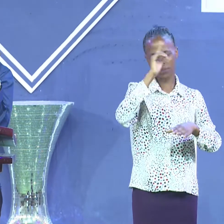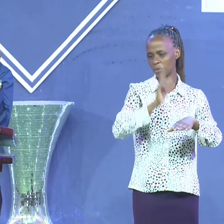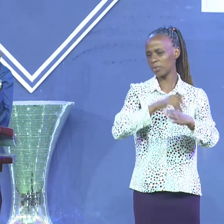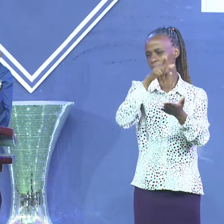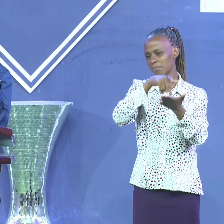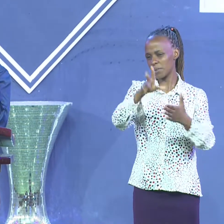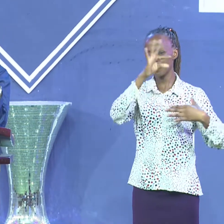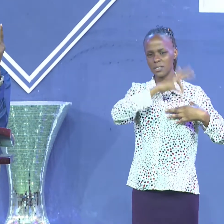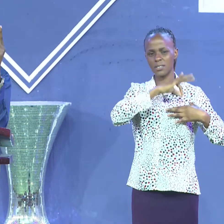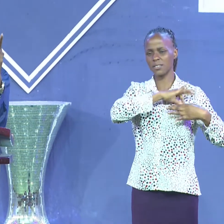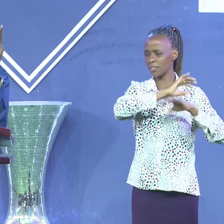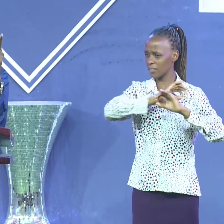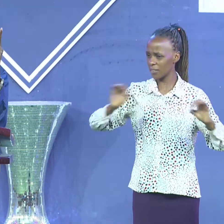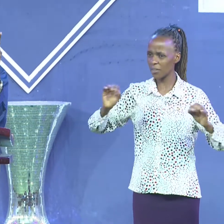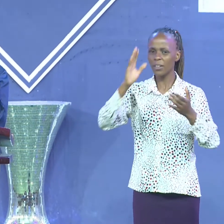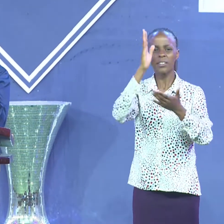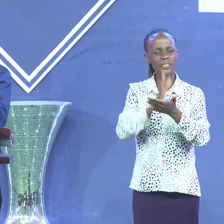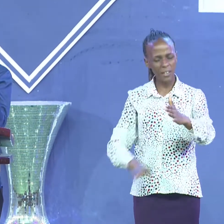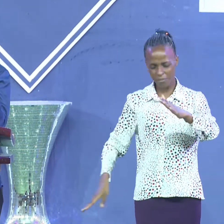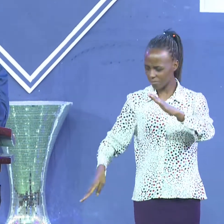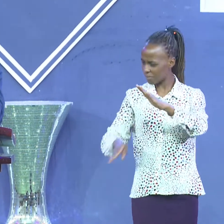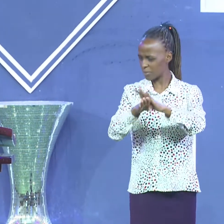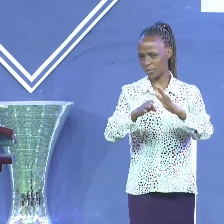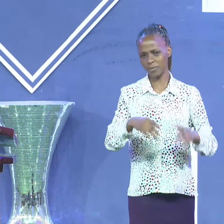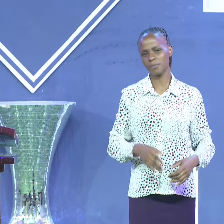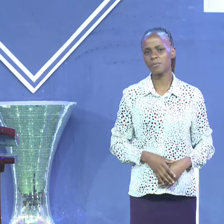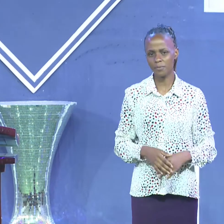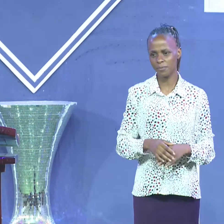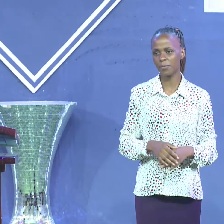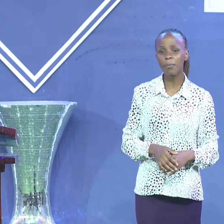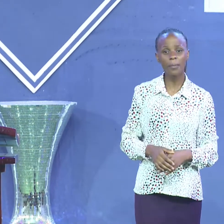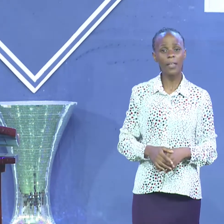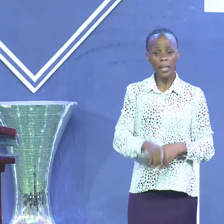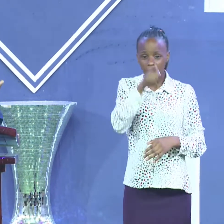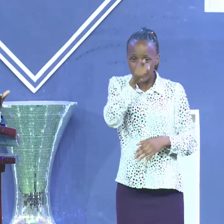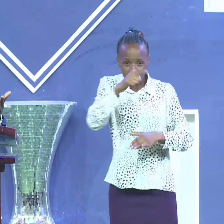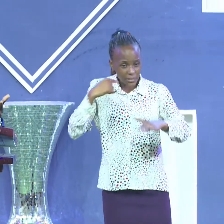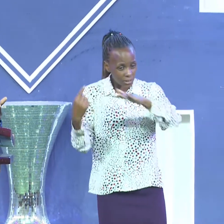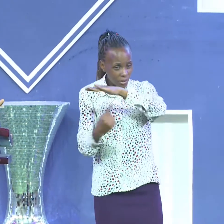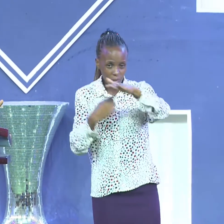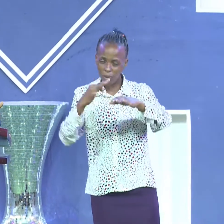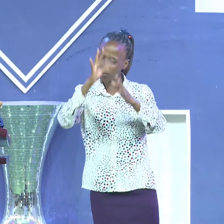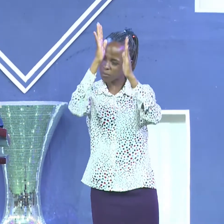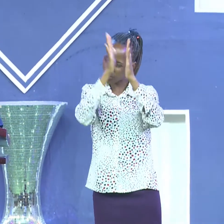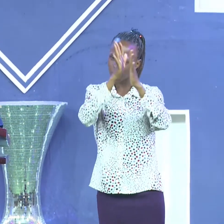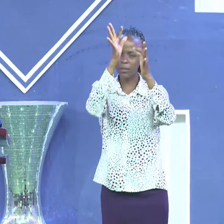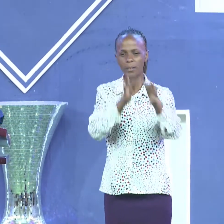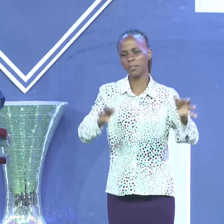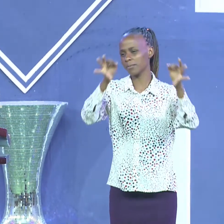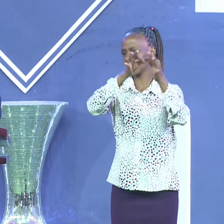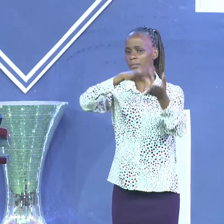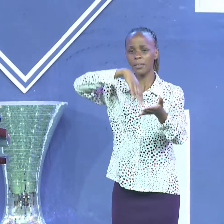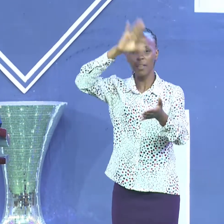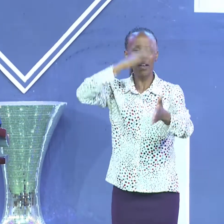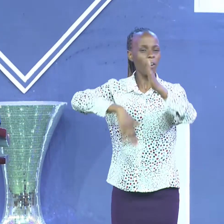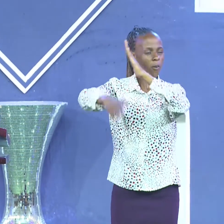and they come back without being paid. And some people are chased away from them. This is a great issue we have